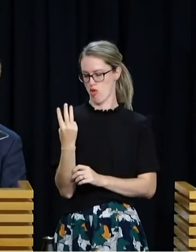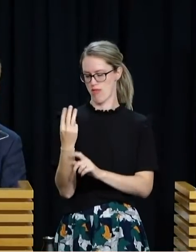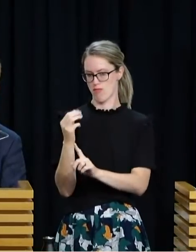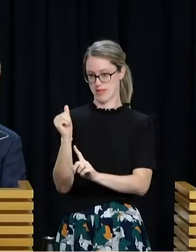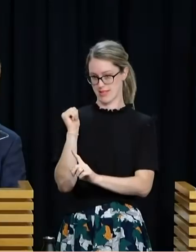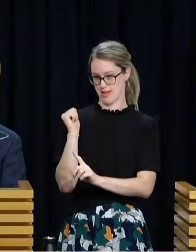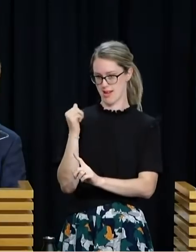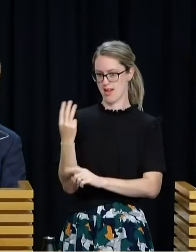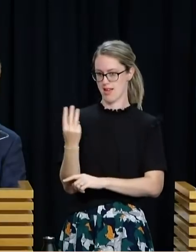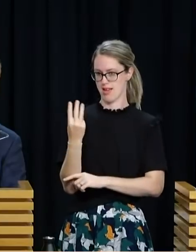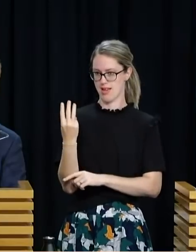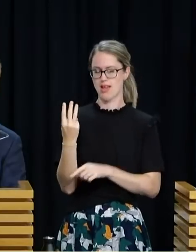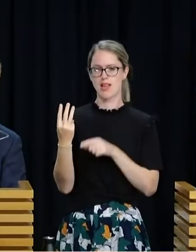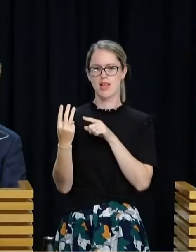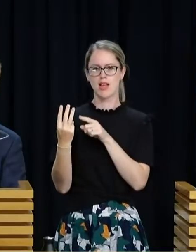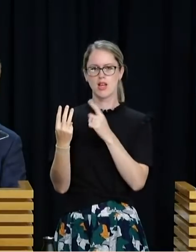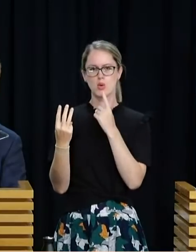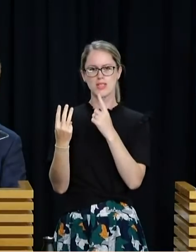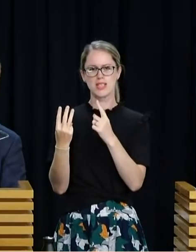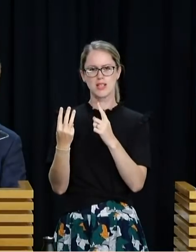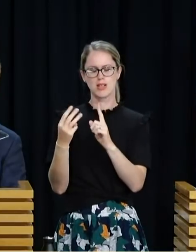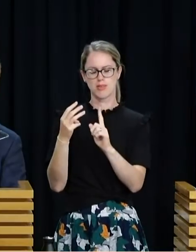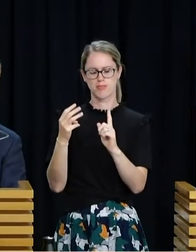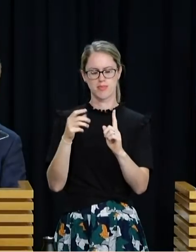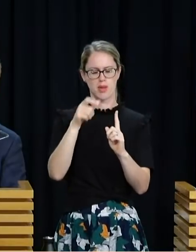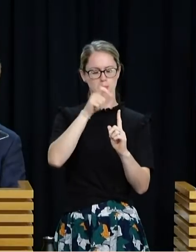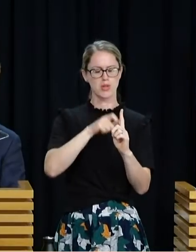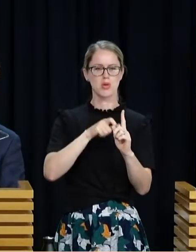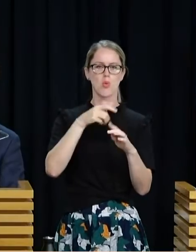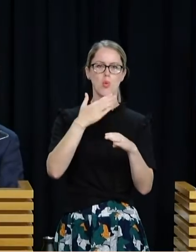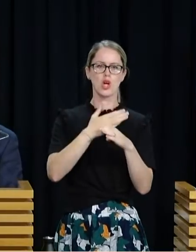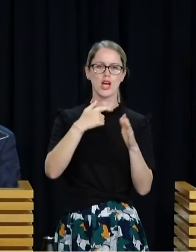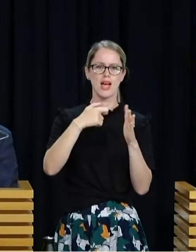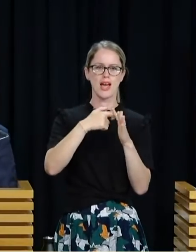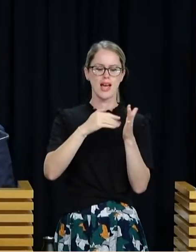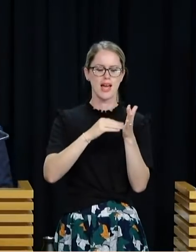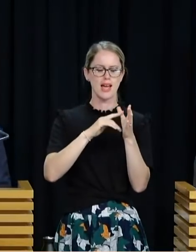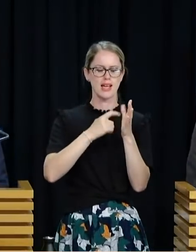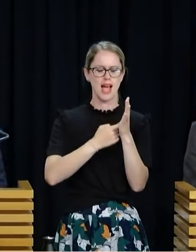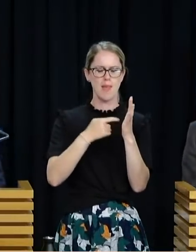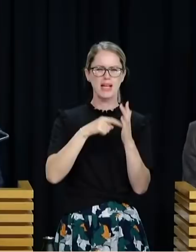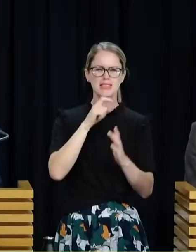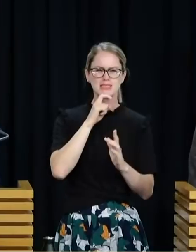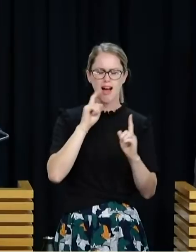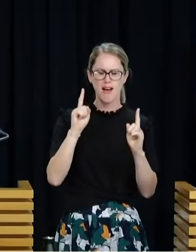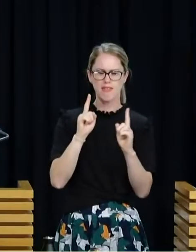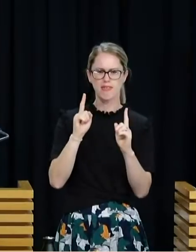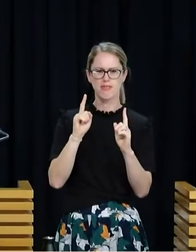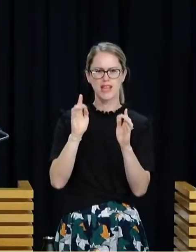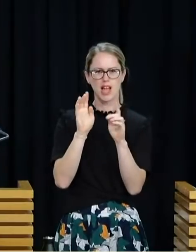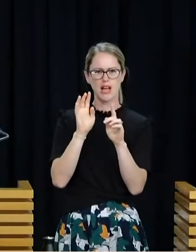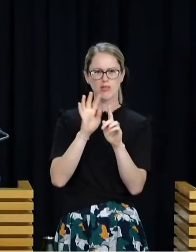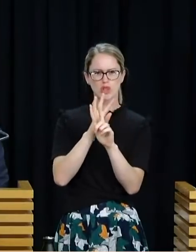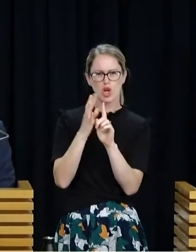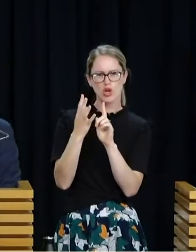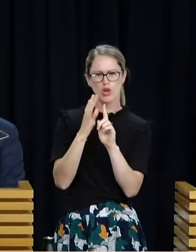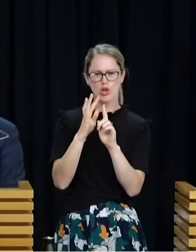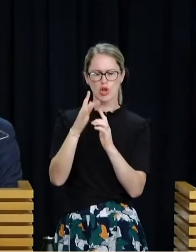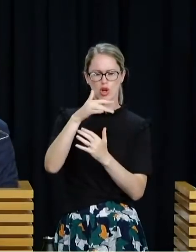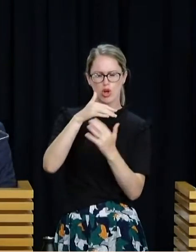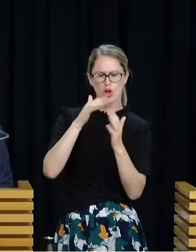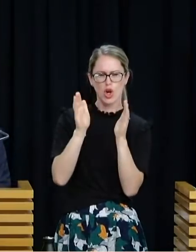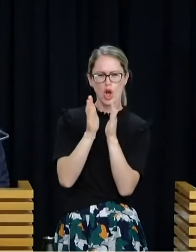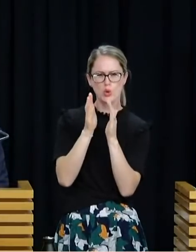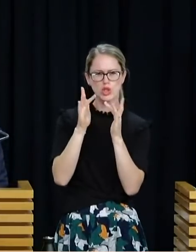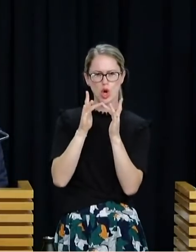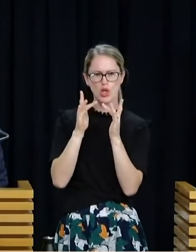that you previously said that the Kmart staff were close contacts? And can you clarify whether they're not now? Why they're not now?